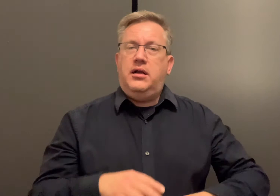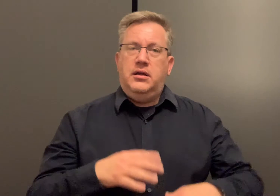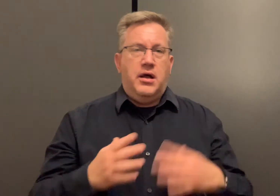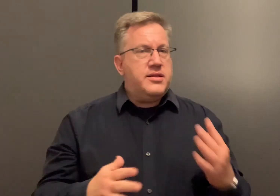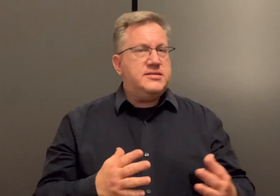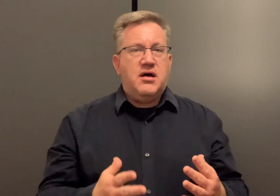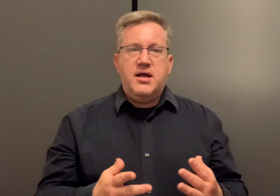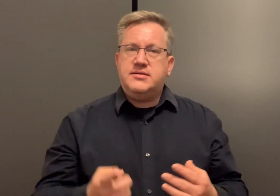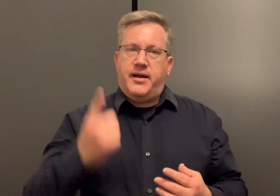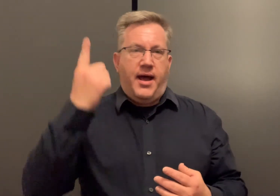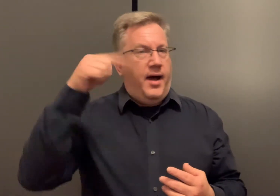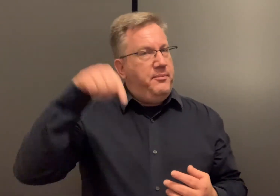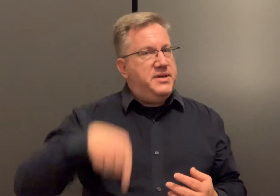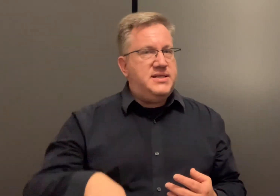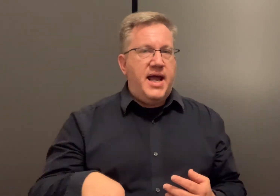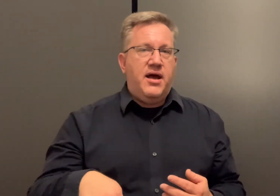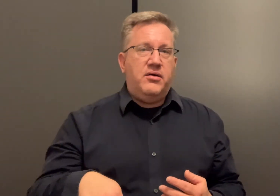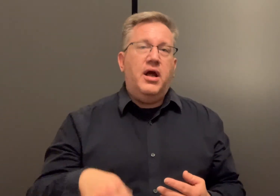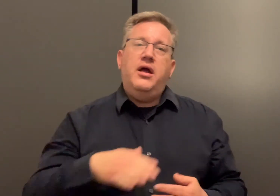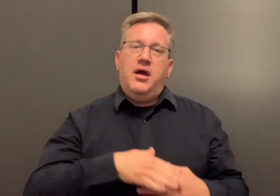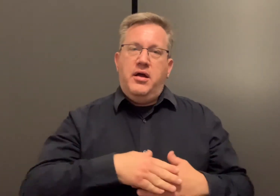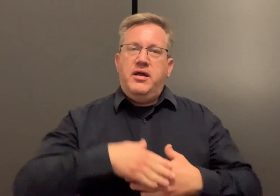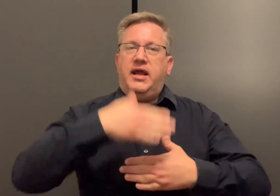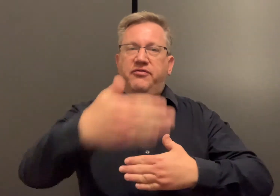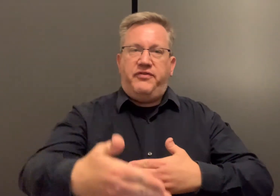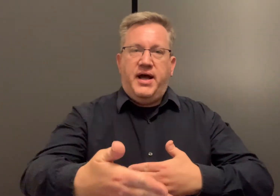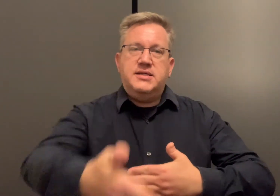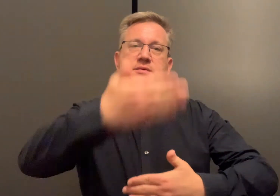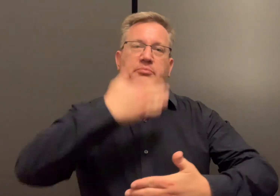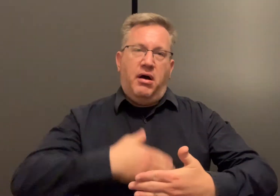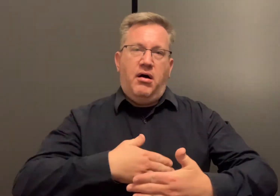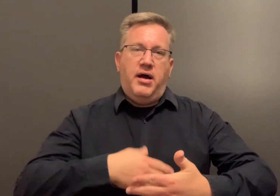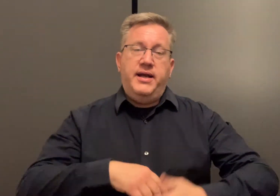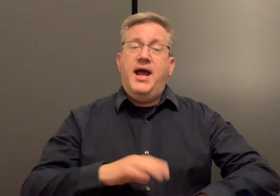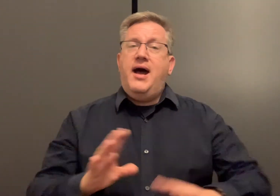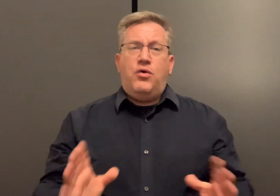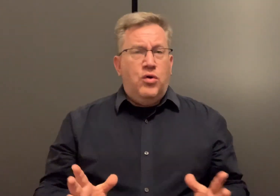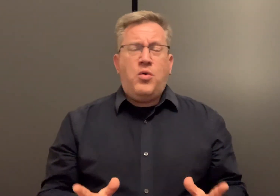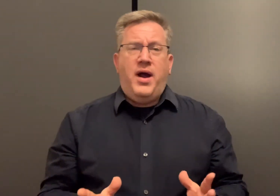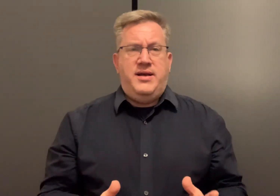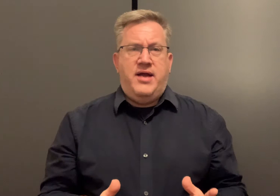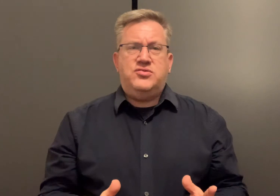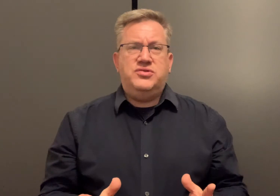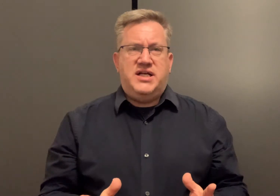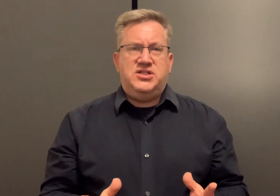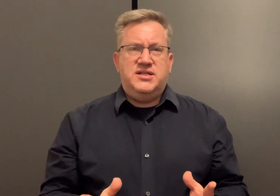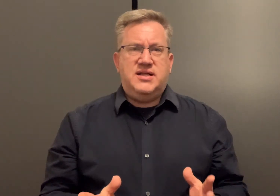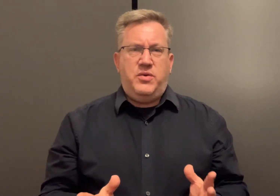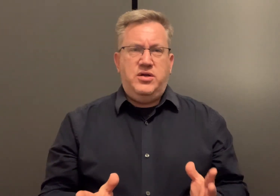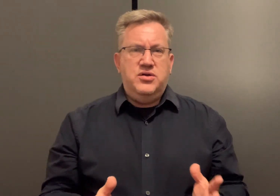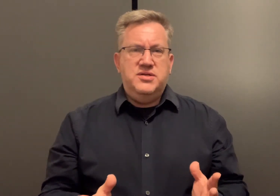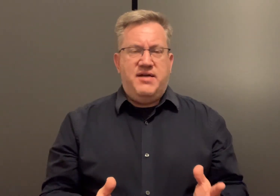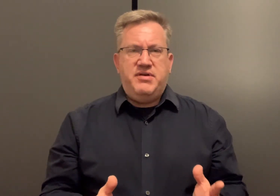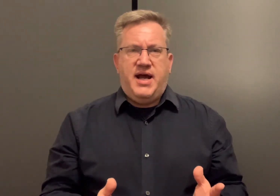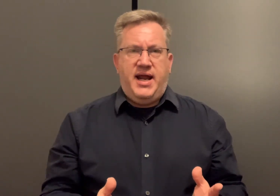lot of the signs like up and down, in front, behind, are all quite natural gestures that we use every day